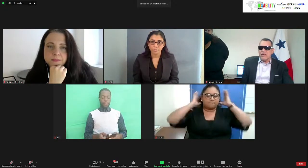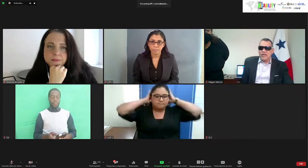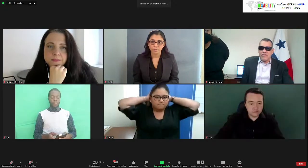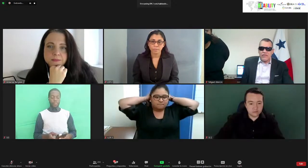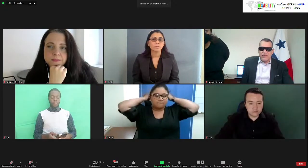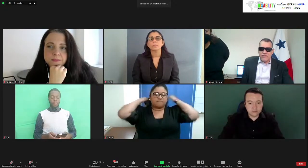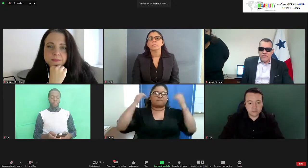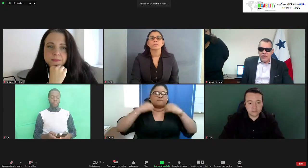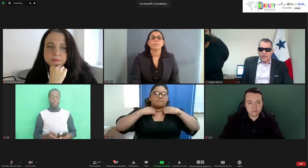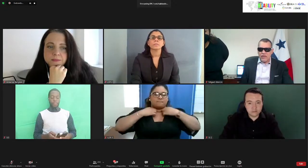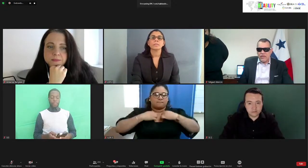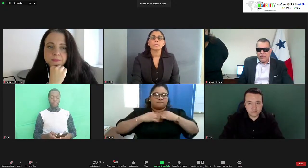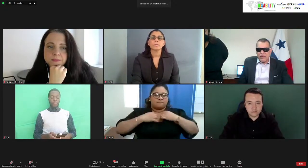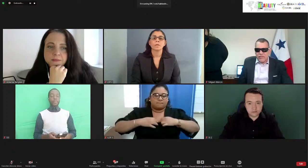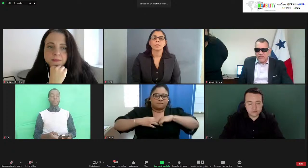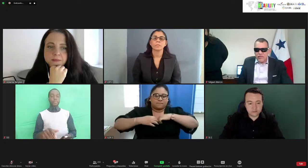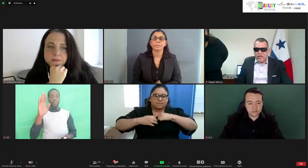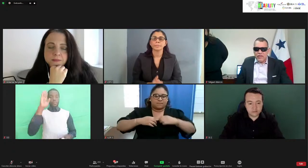foreign